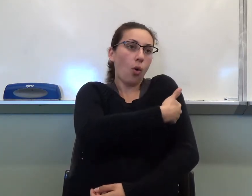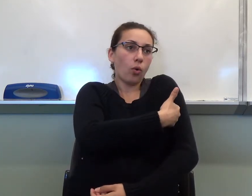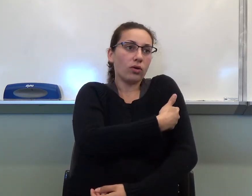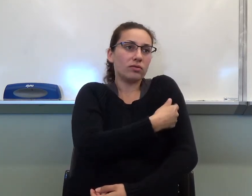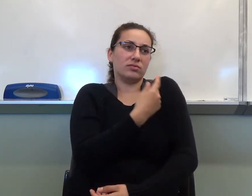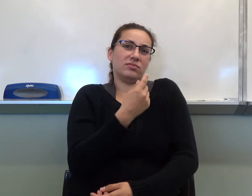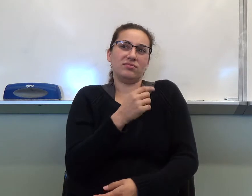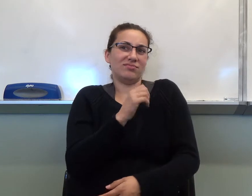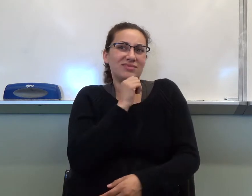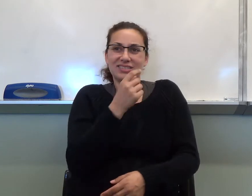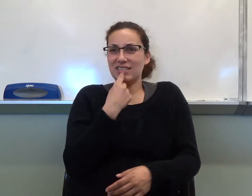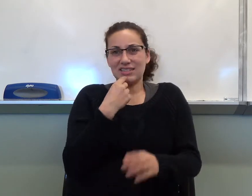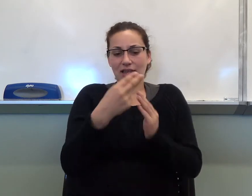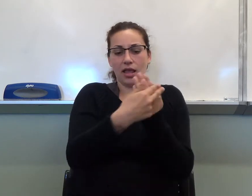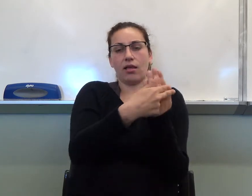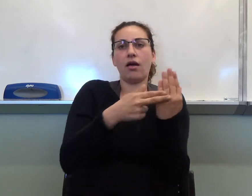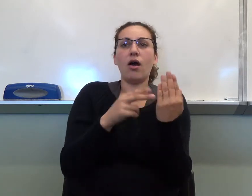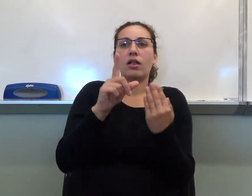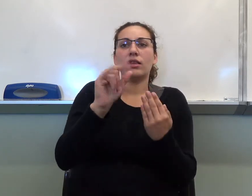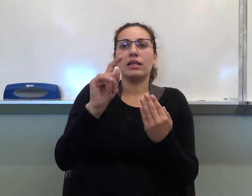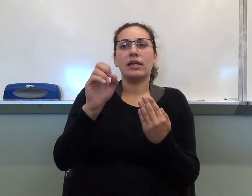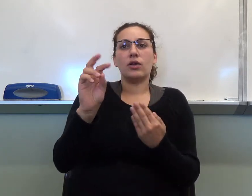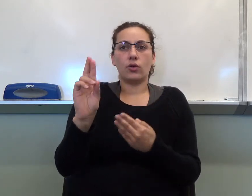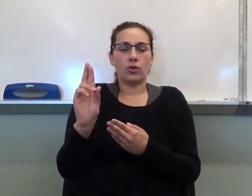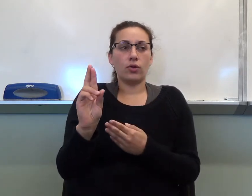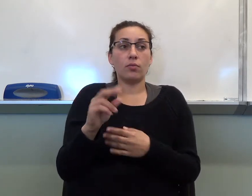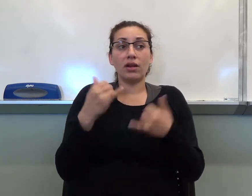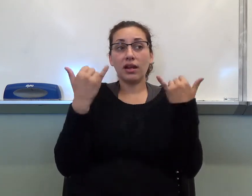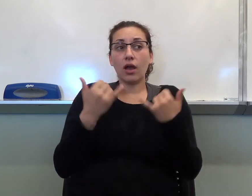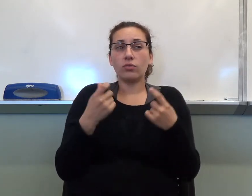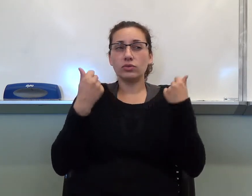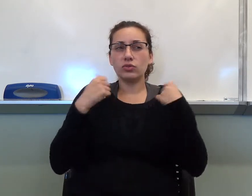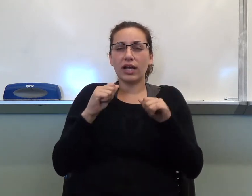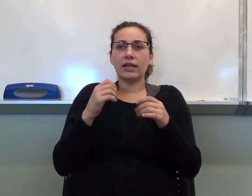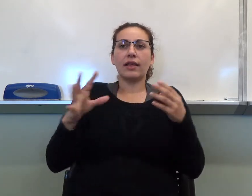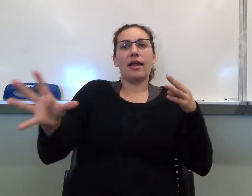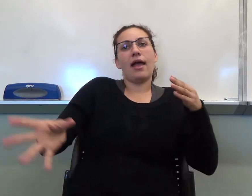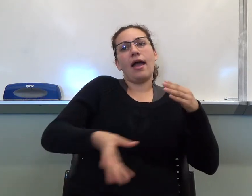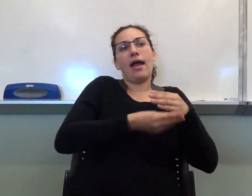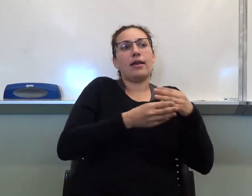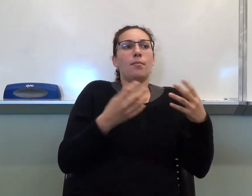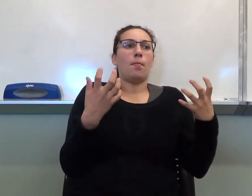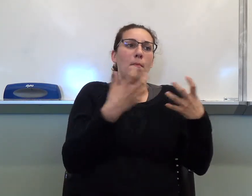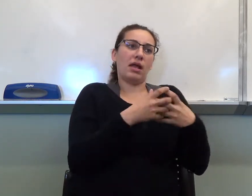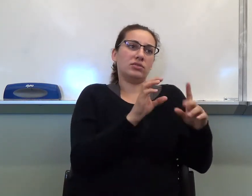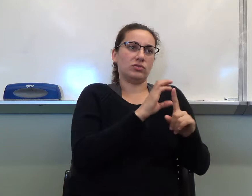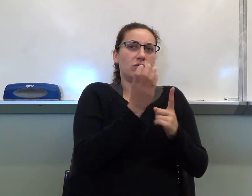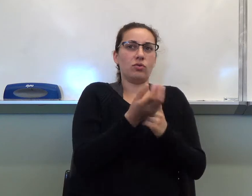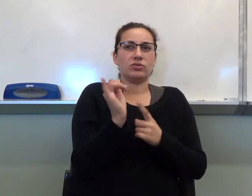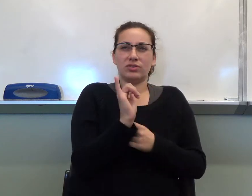words, there's an effort being made to weave it into the culture. I would say it's happening rather slowly,